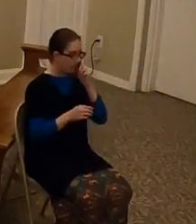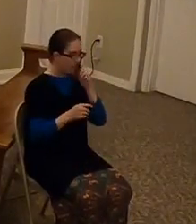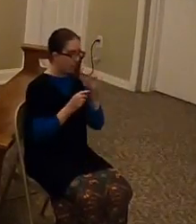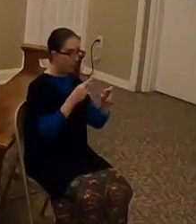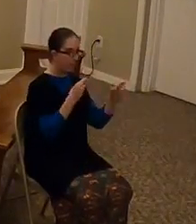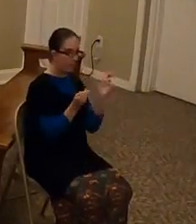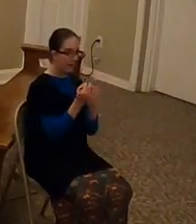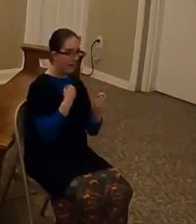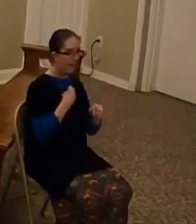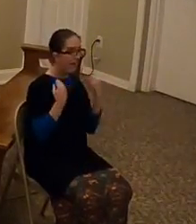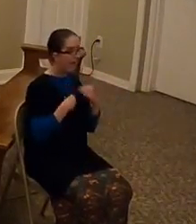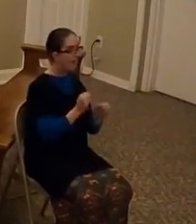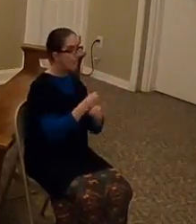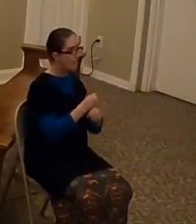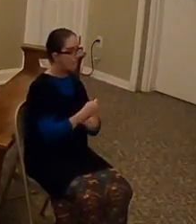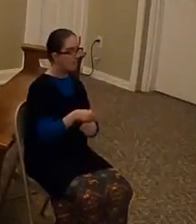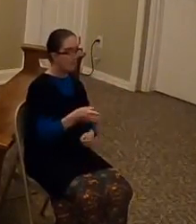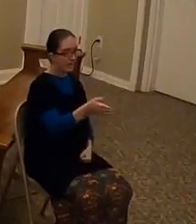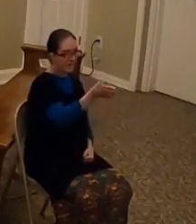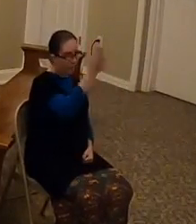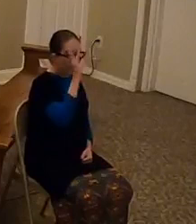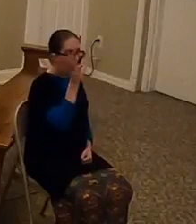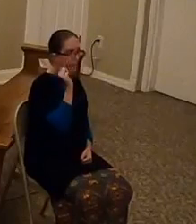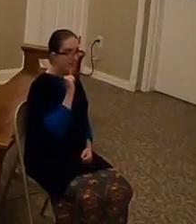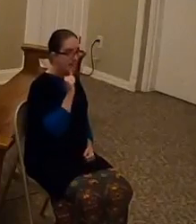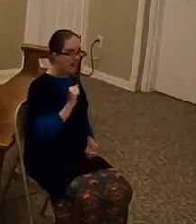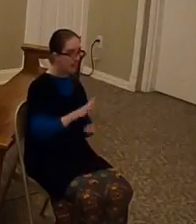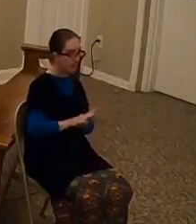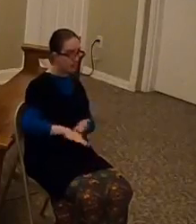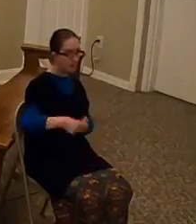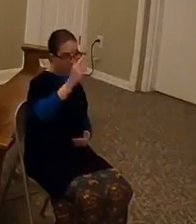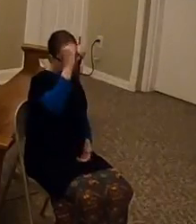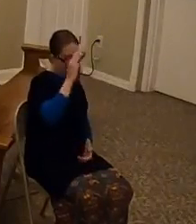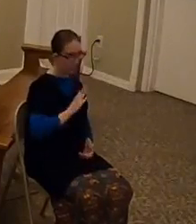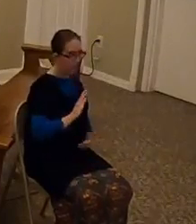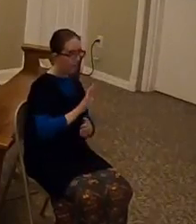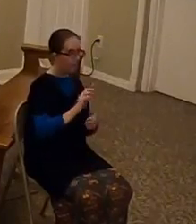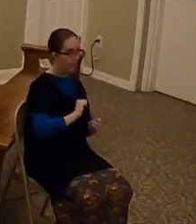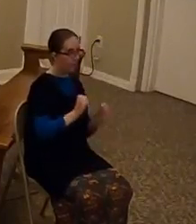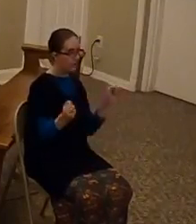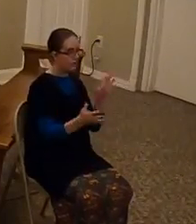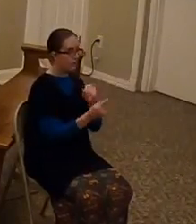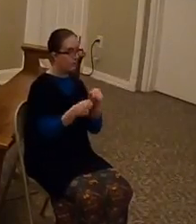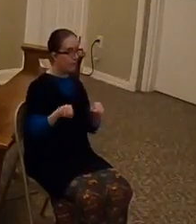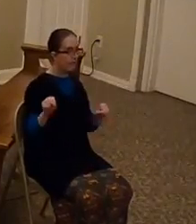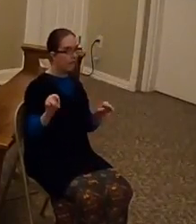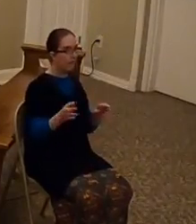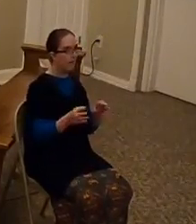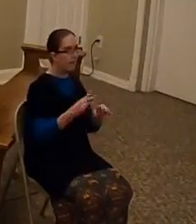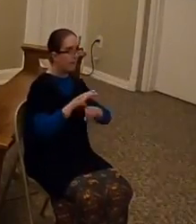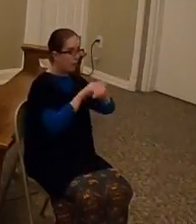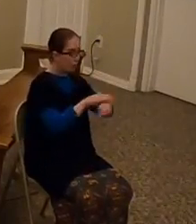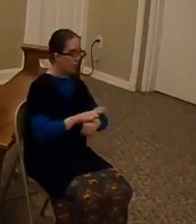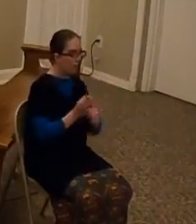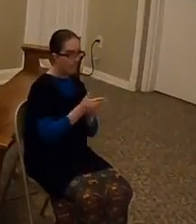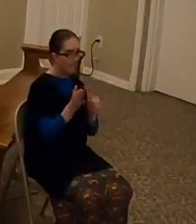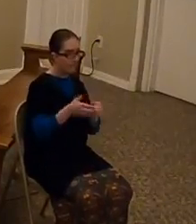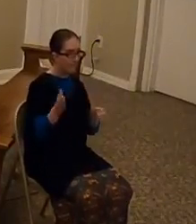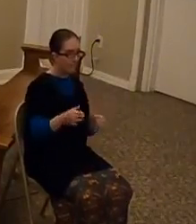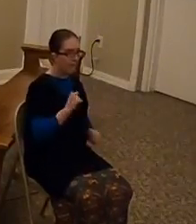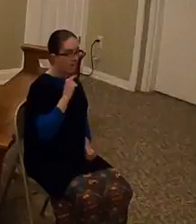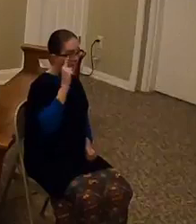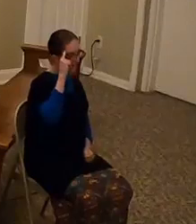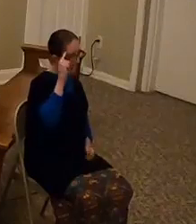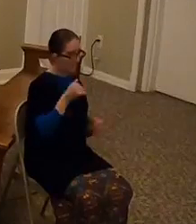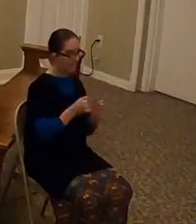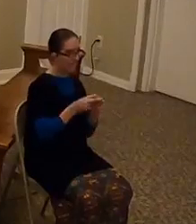me that I have made them. God was not just going to wipe mankind, He was going to clean the earth of everything. Amen. I think